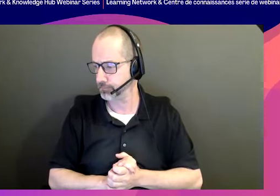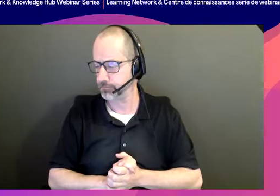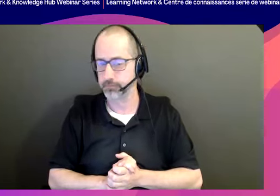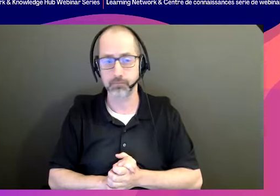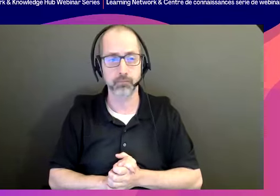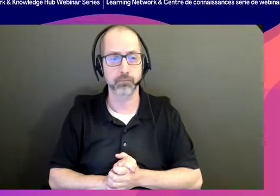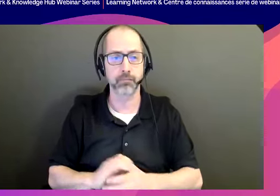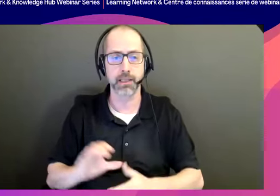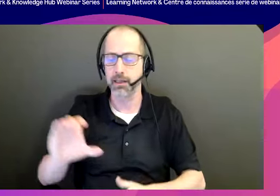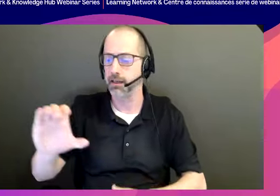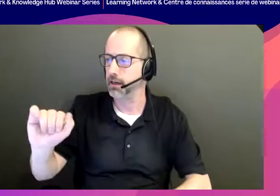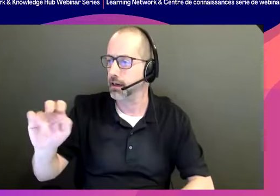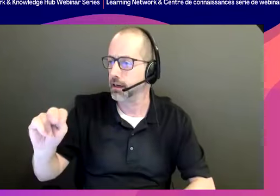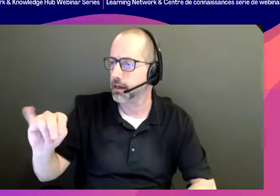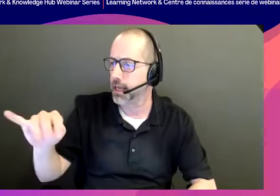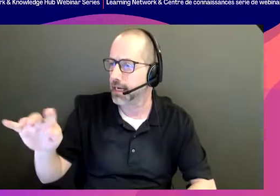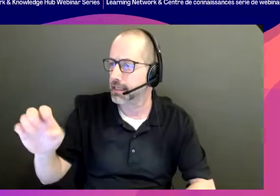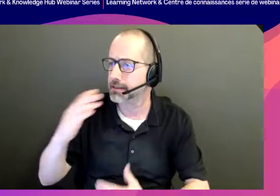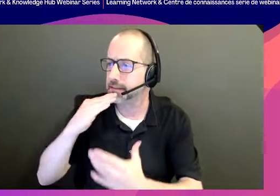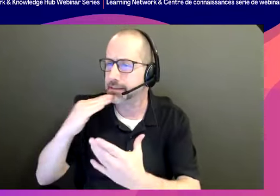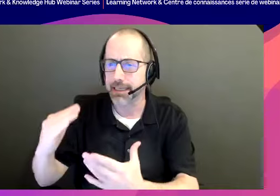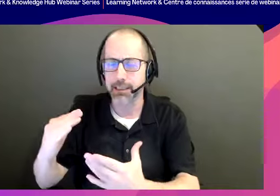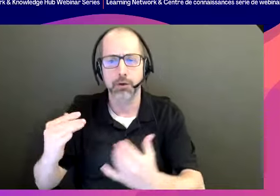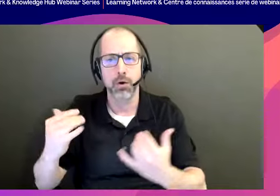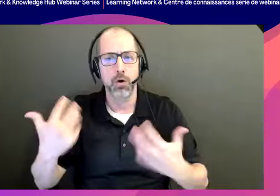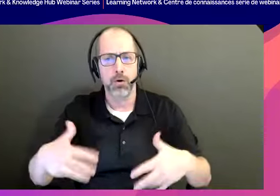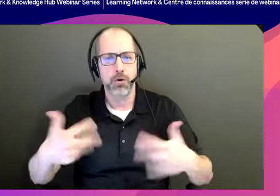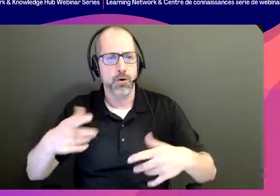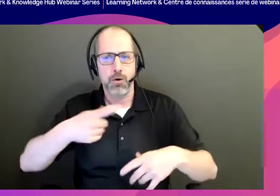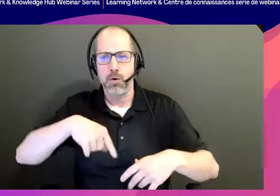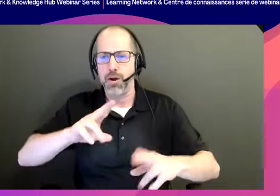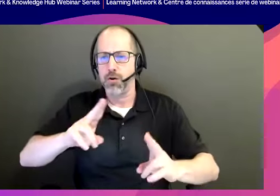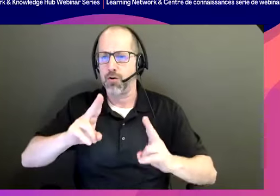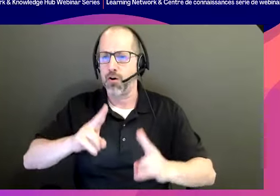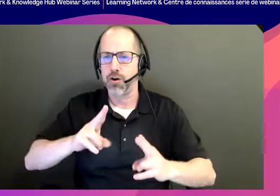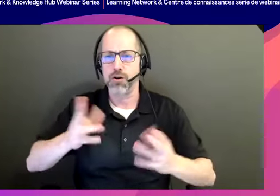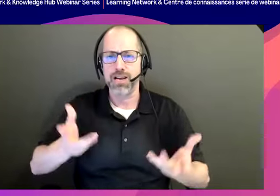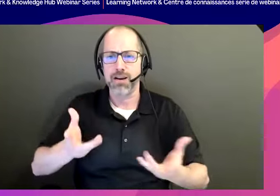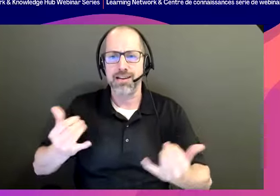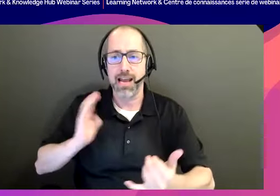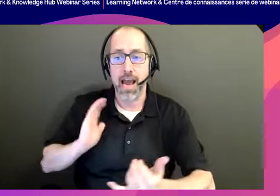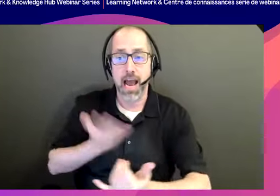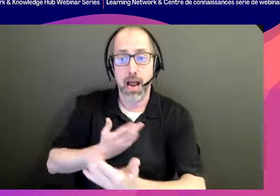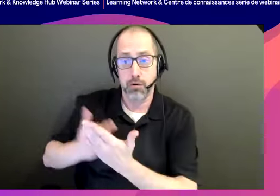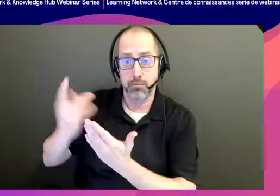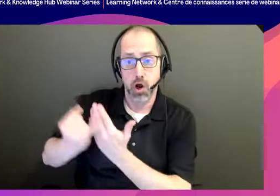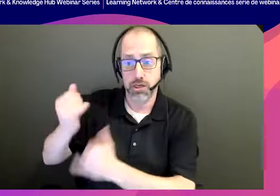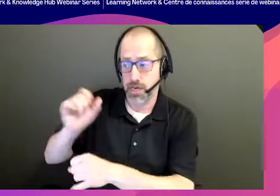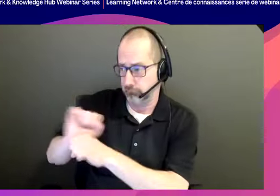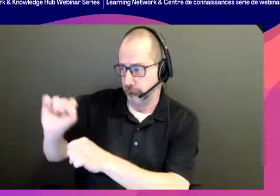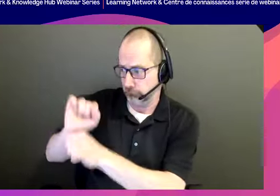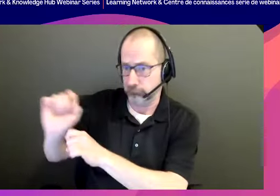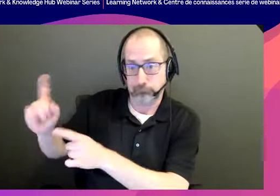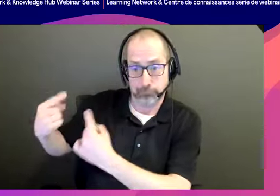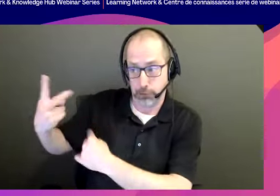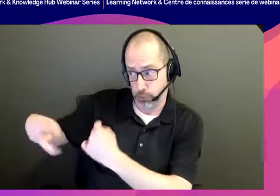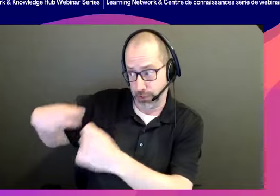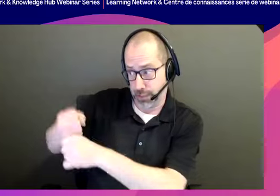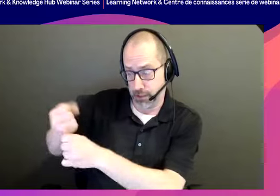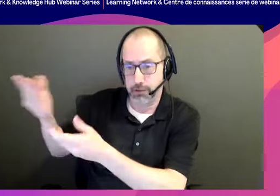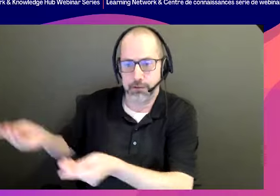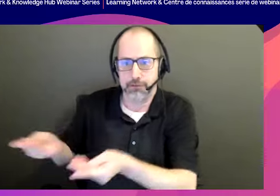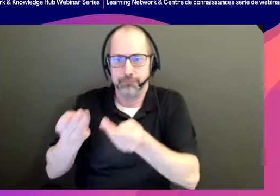Thank you, Candace. We're so honored to be here to present the project that we've been working on the last 2 years. This project